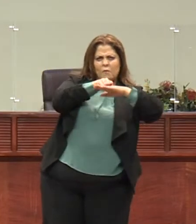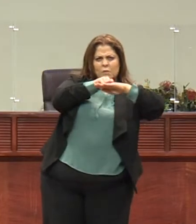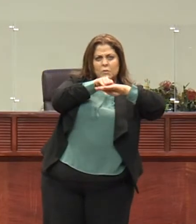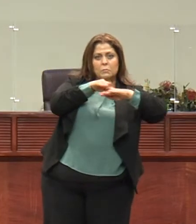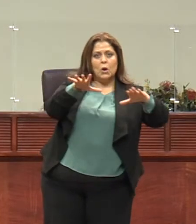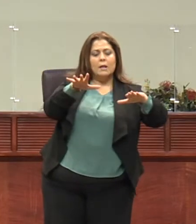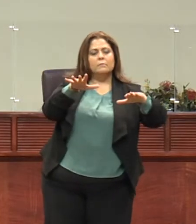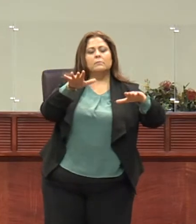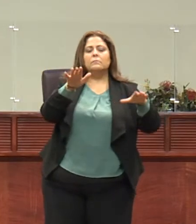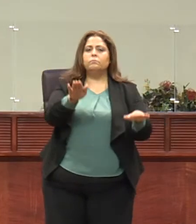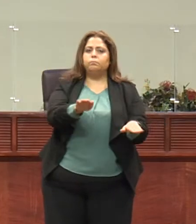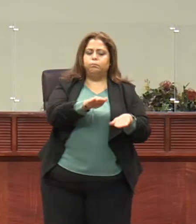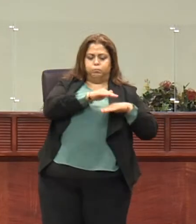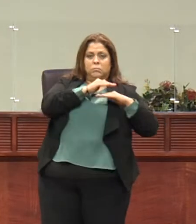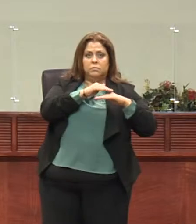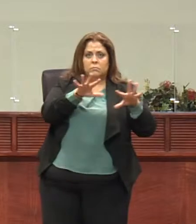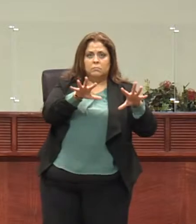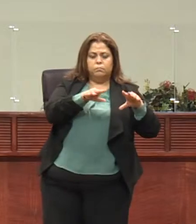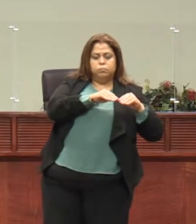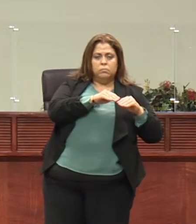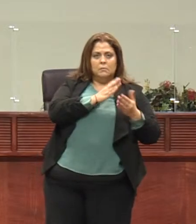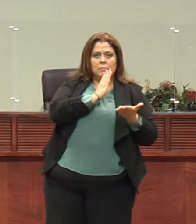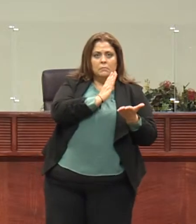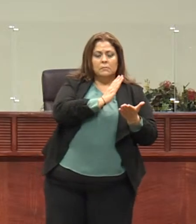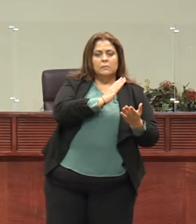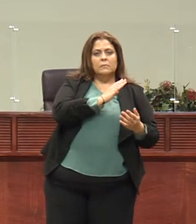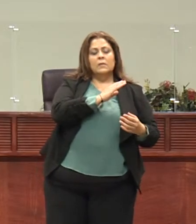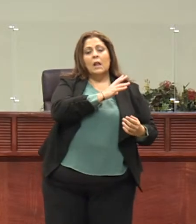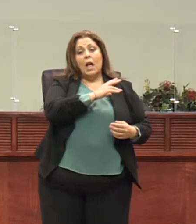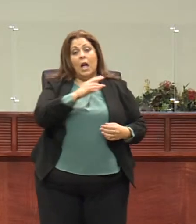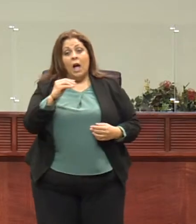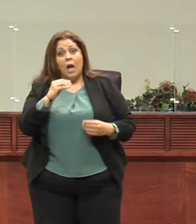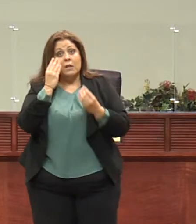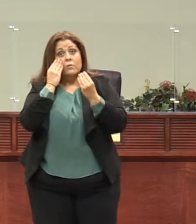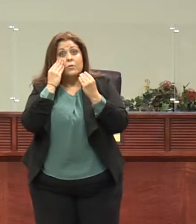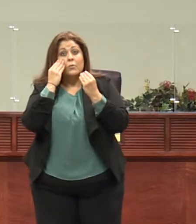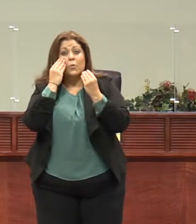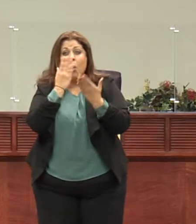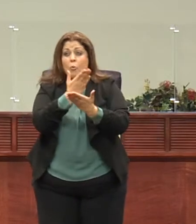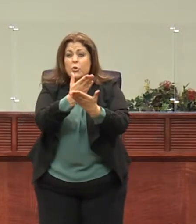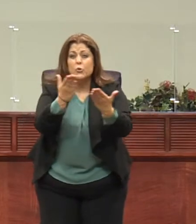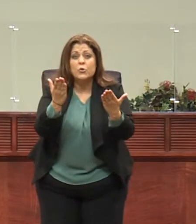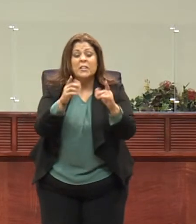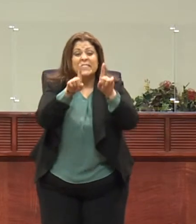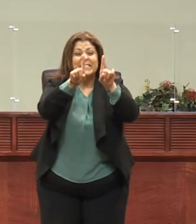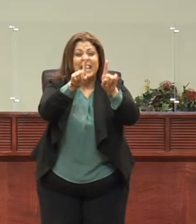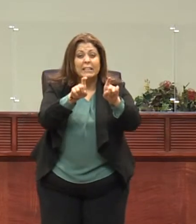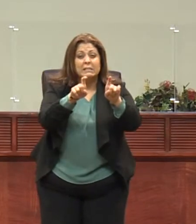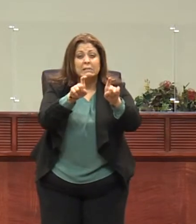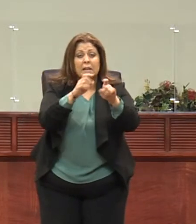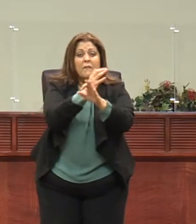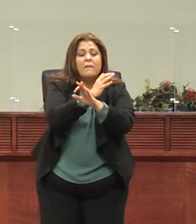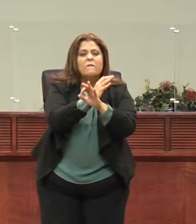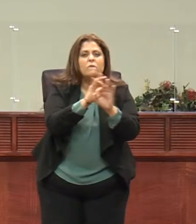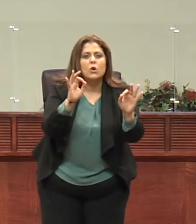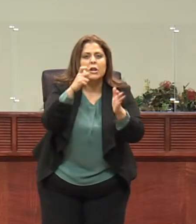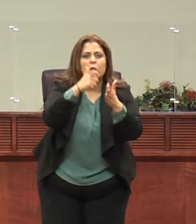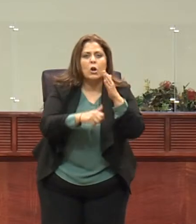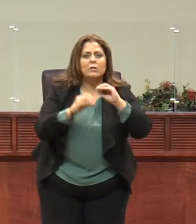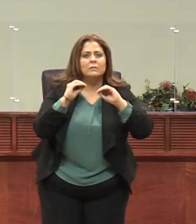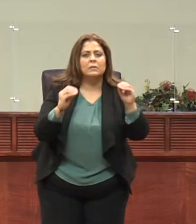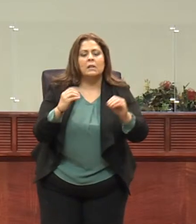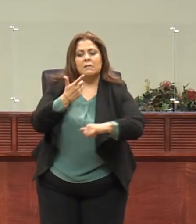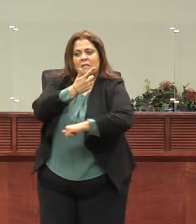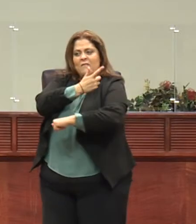virus in our community. Two, make sure our residents know all of the free testing and vaccination site options